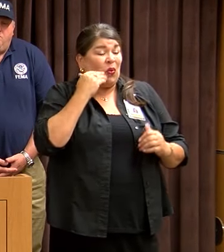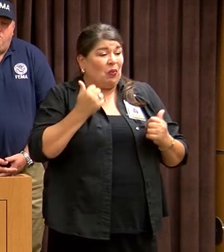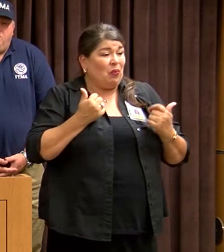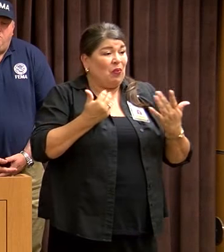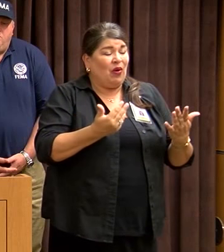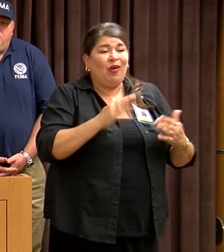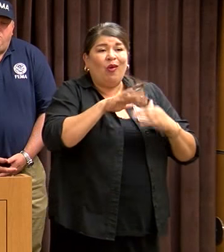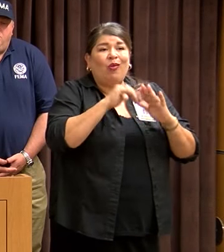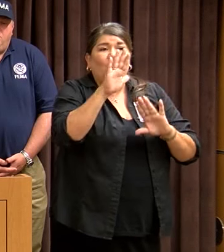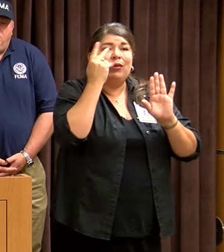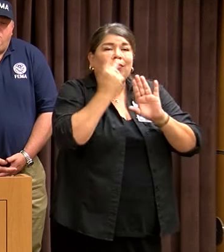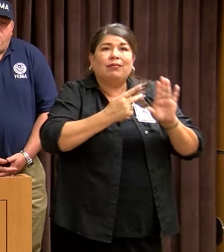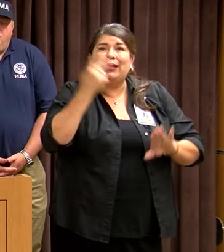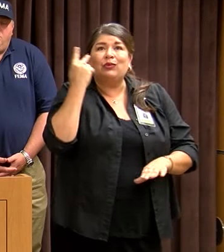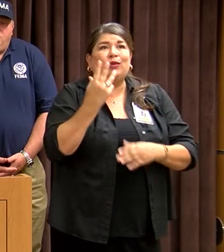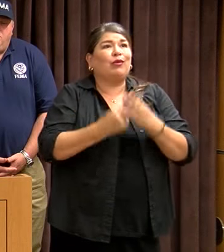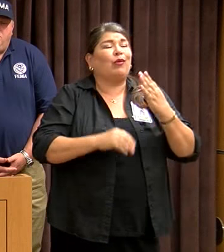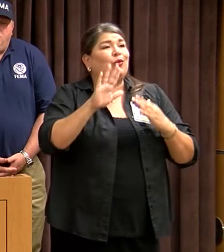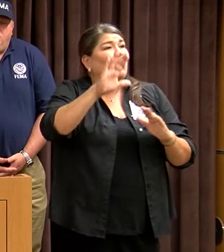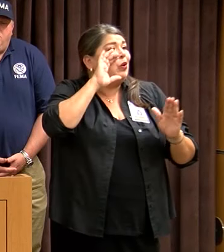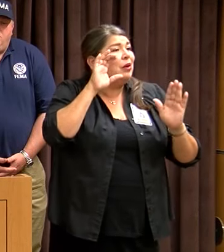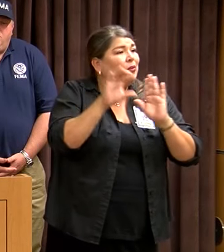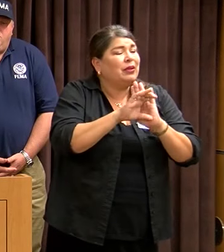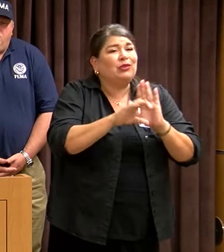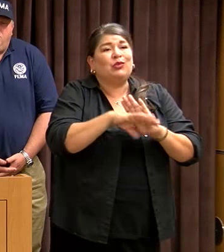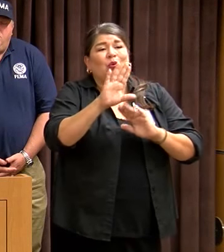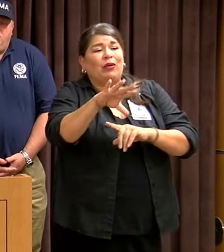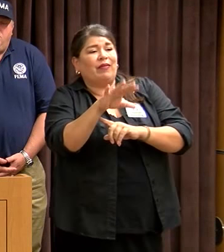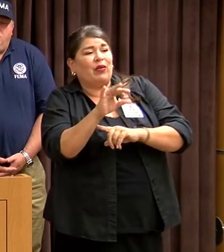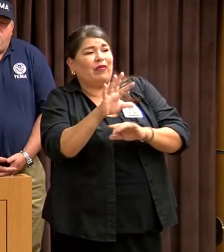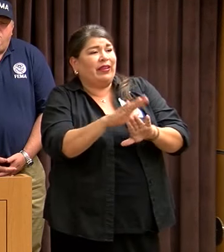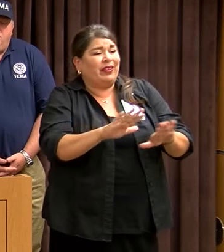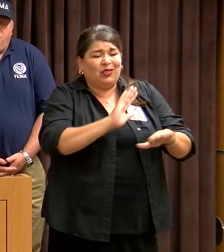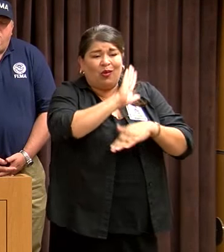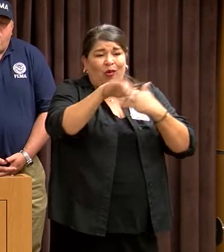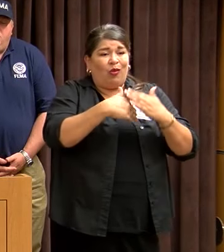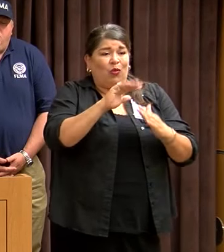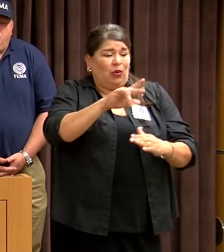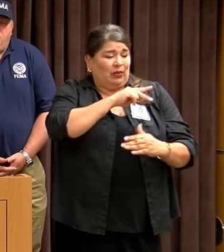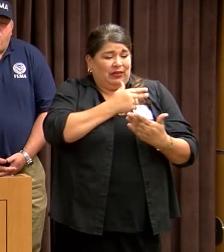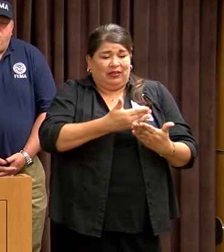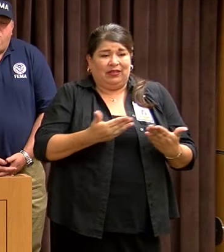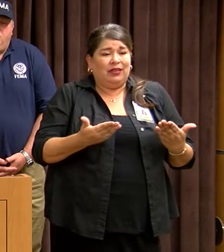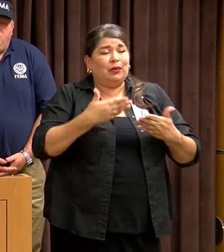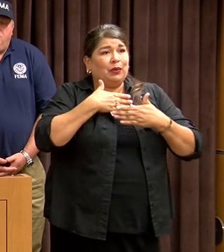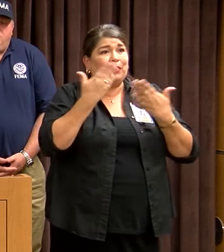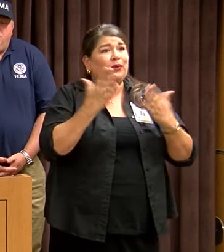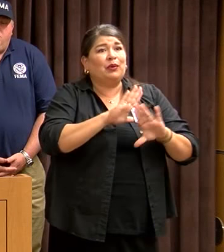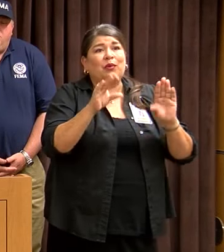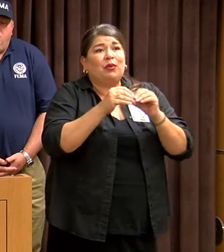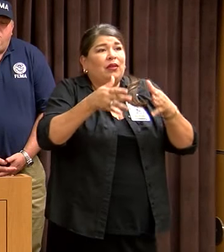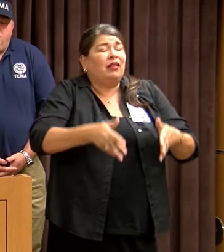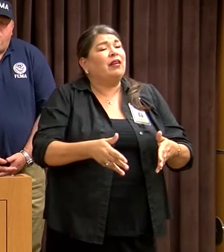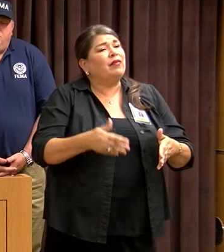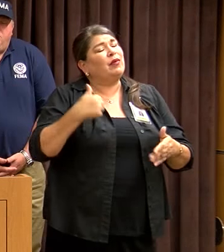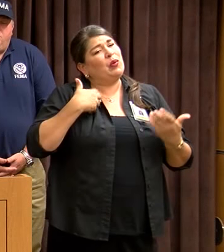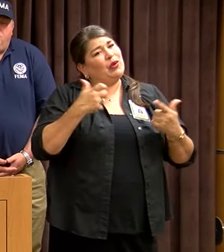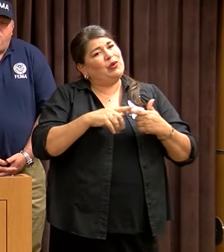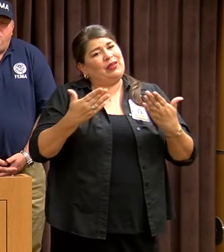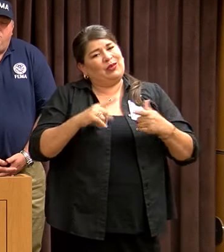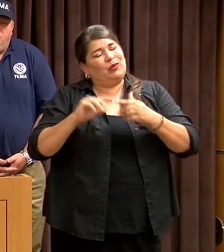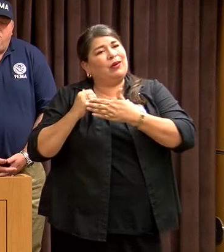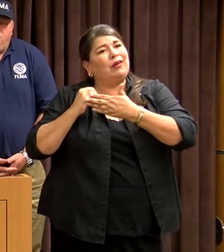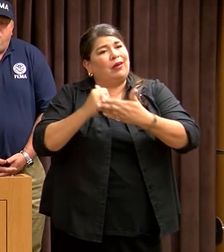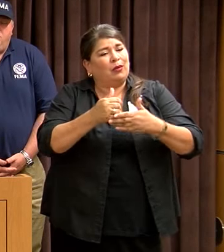memories are gone. Your pictures and your videos of the kids and all of that is no longer in existence. So we want to be there to help you through